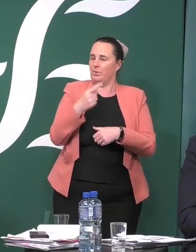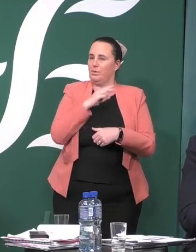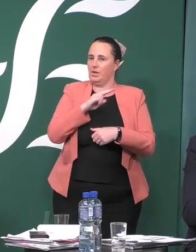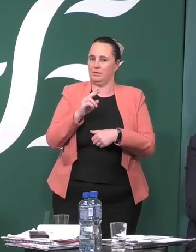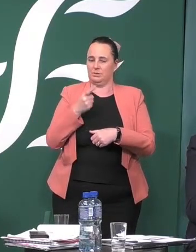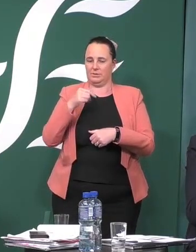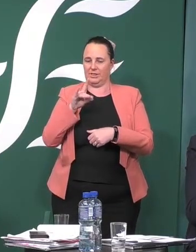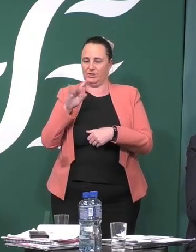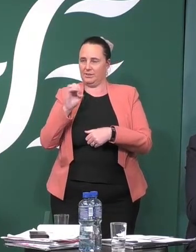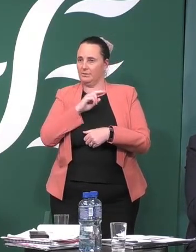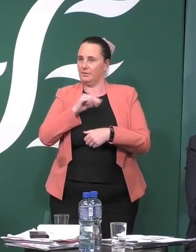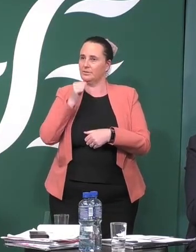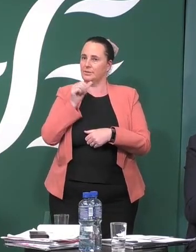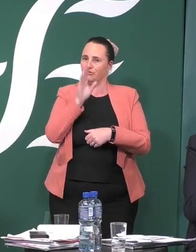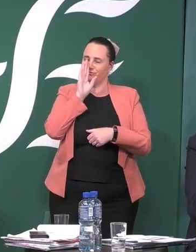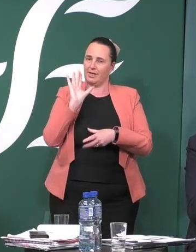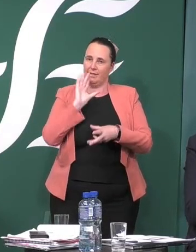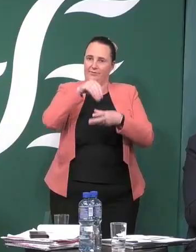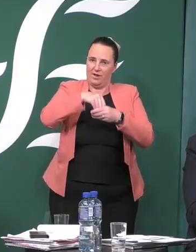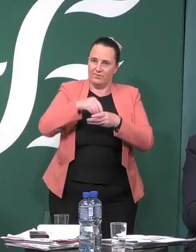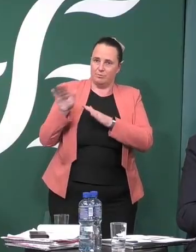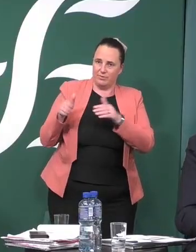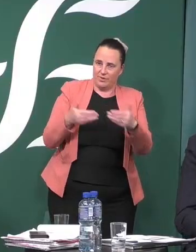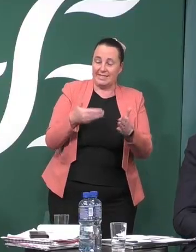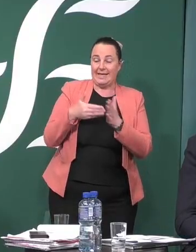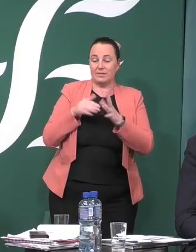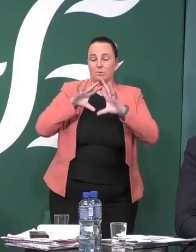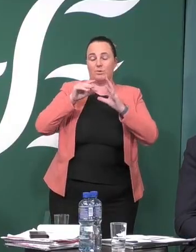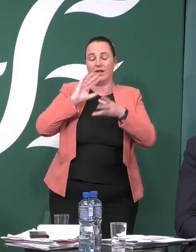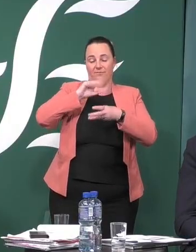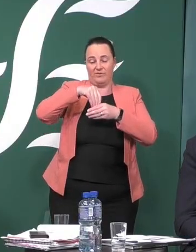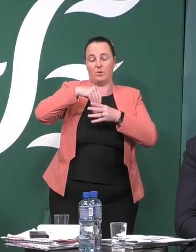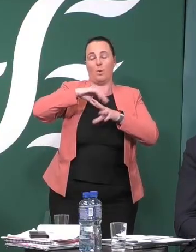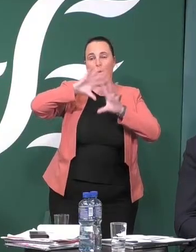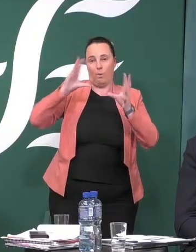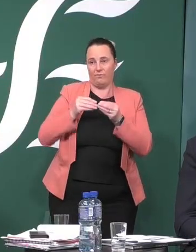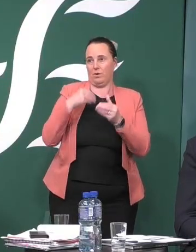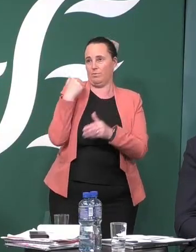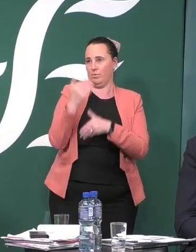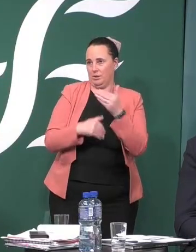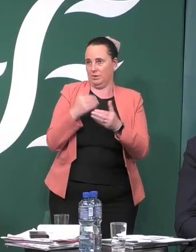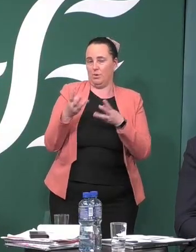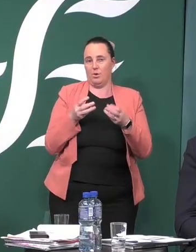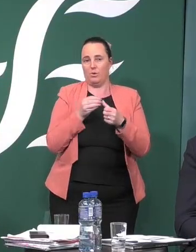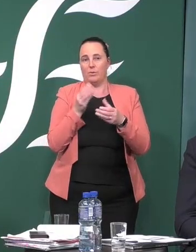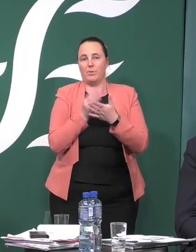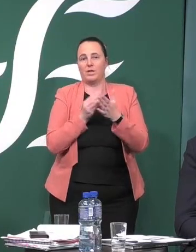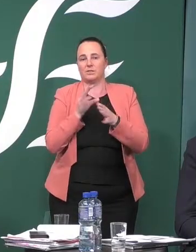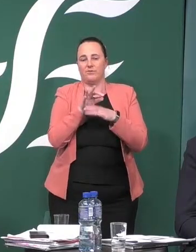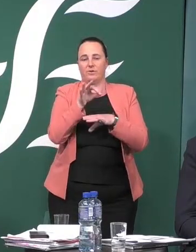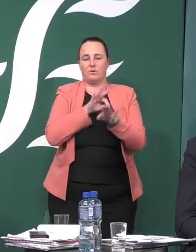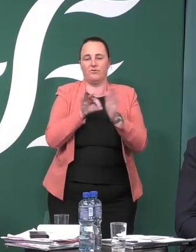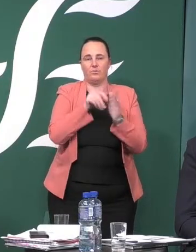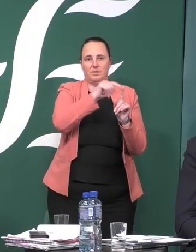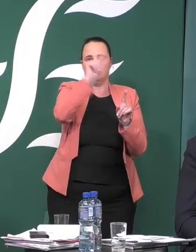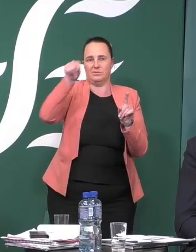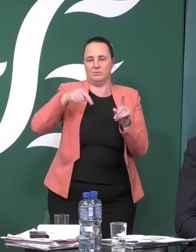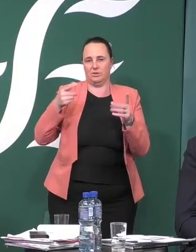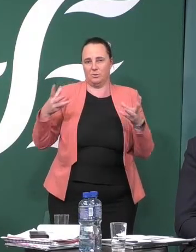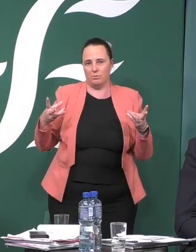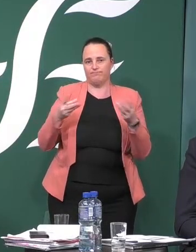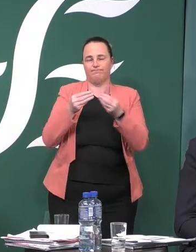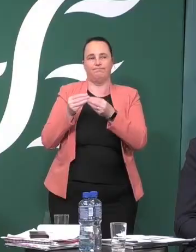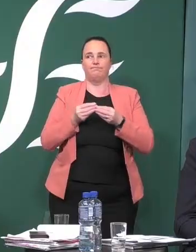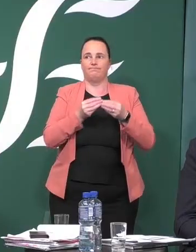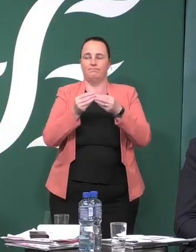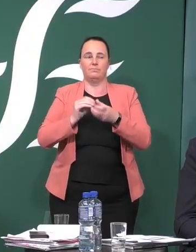directly involved in the provision of that. We are involved in the overall process, and we're working with all the other parts of government, I suppose, to try and make sure this works.